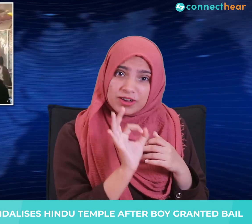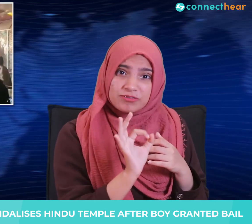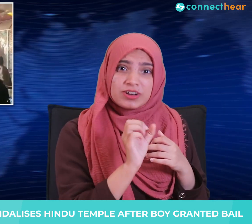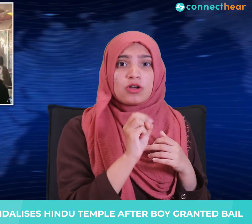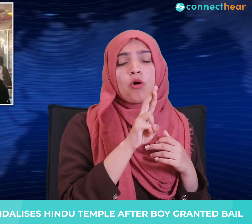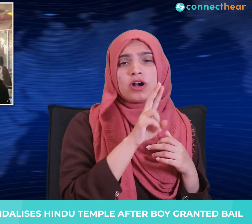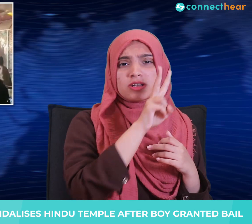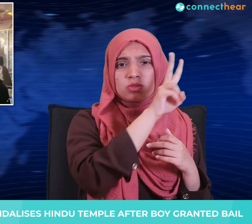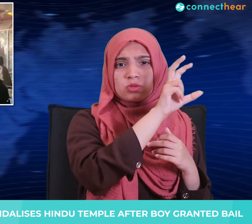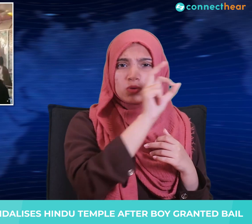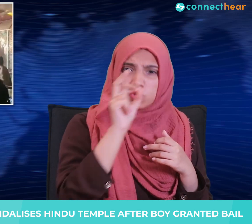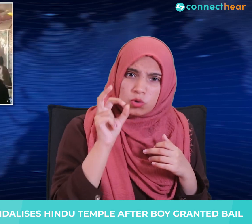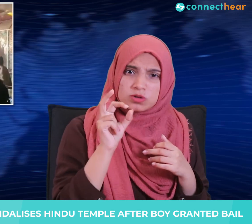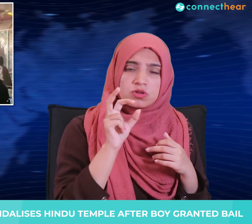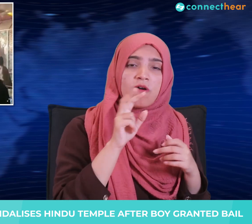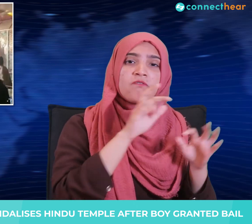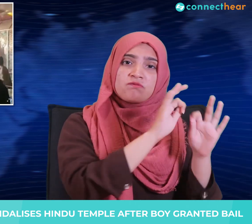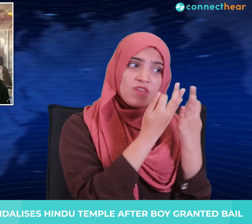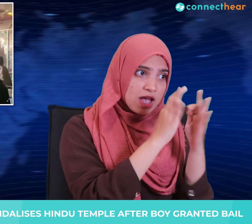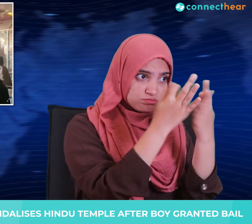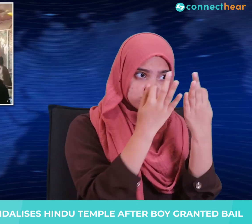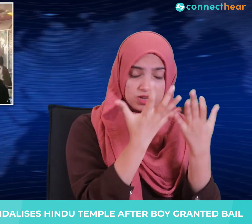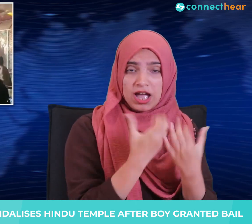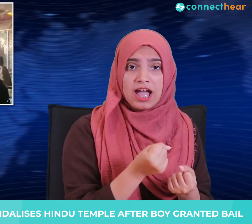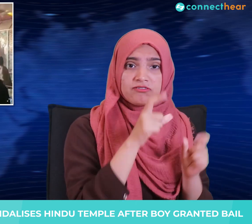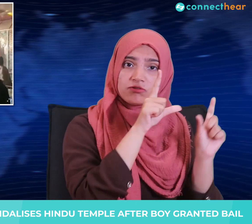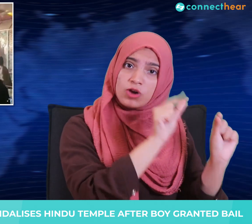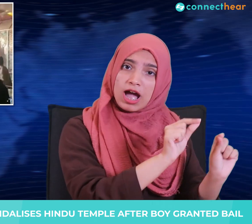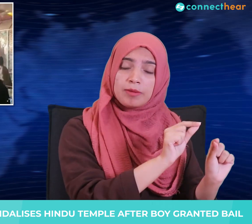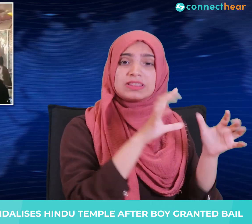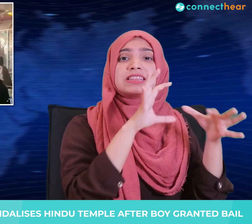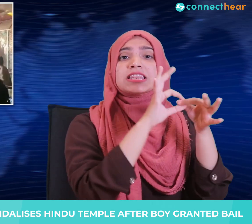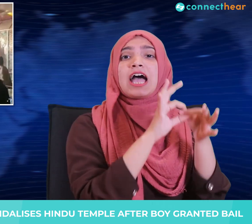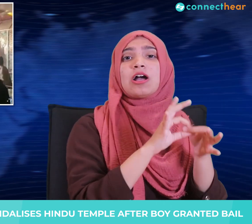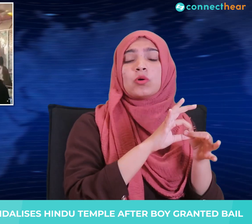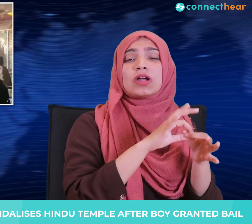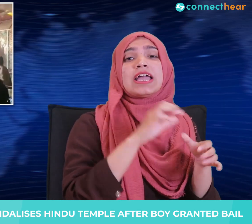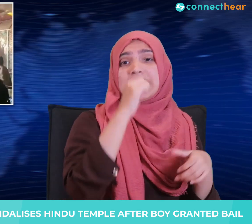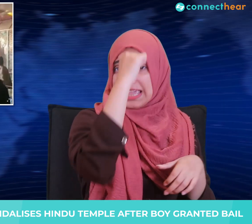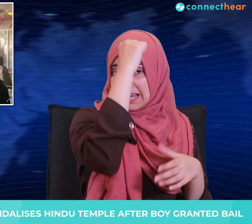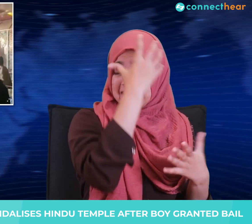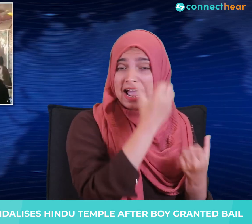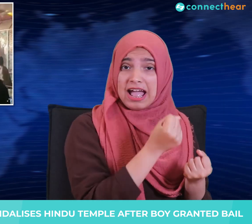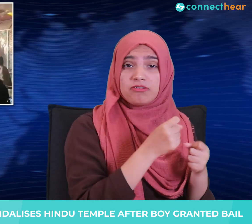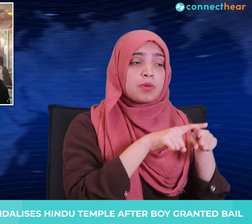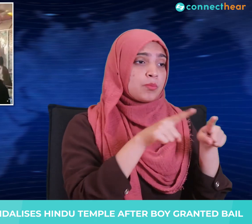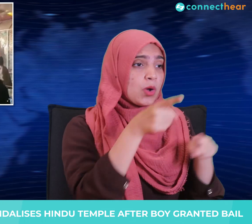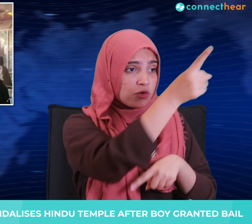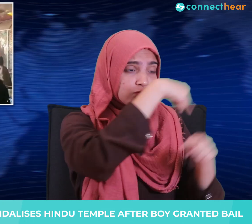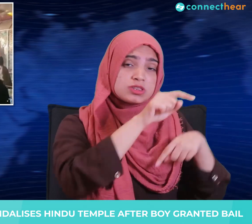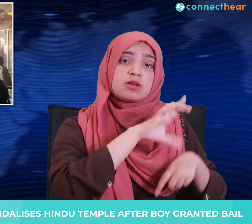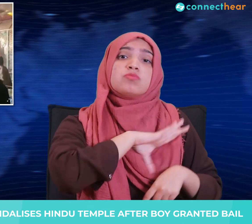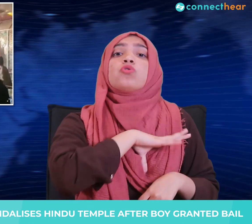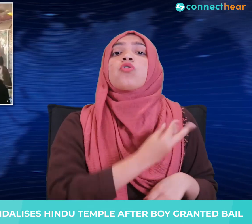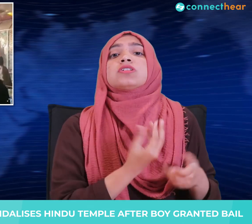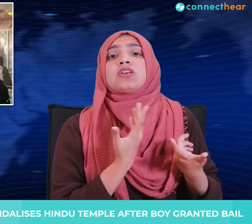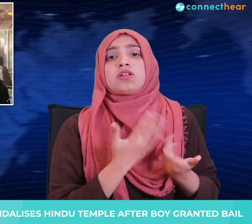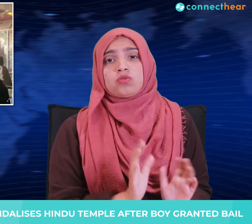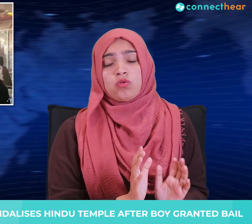families, appeared afraid and distressed after the events. Prime Minister Imran Khan, while taking notice of the incident,